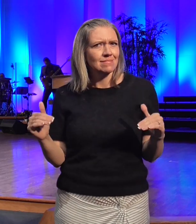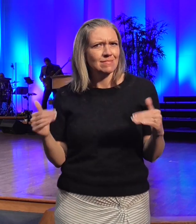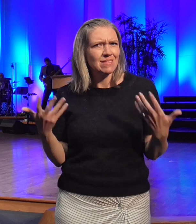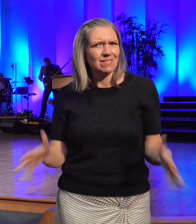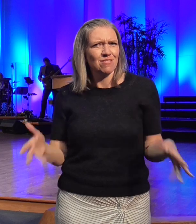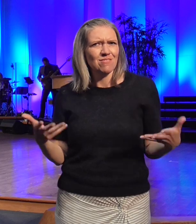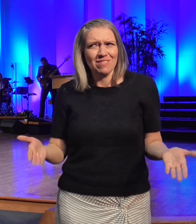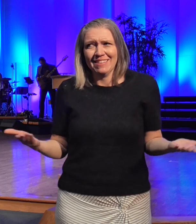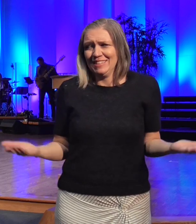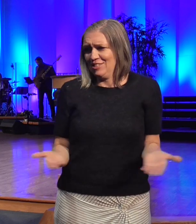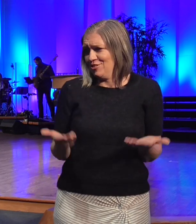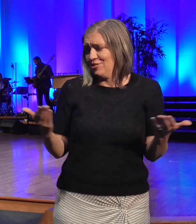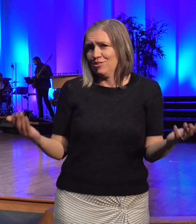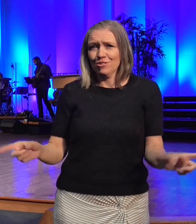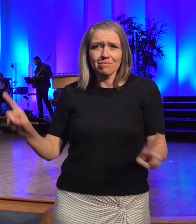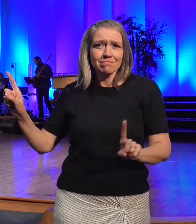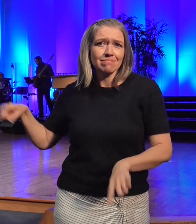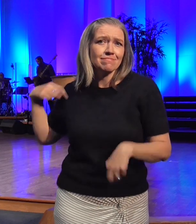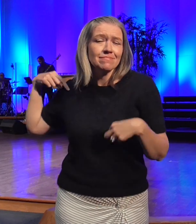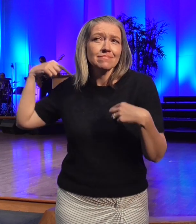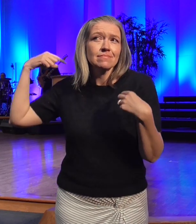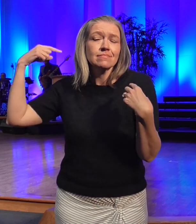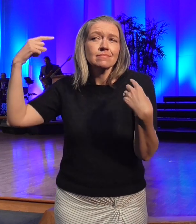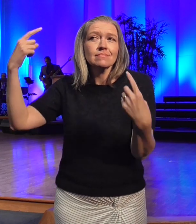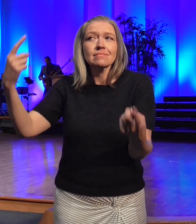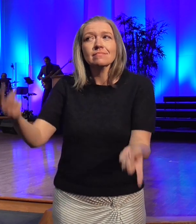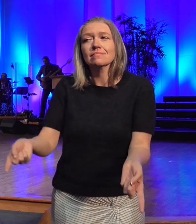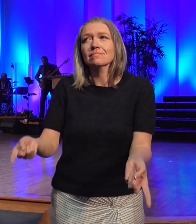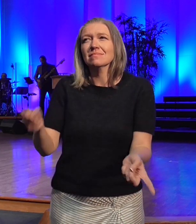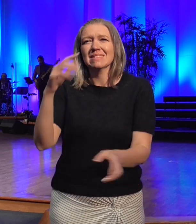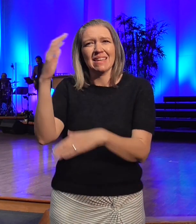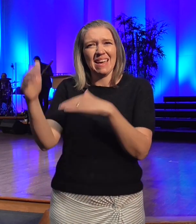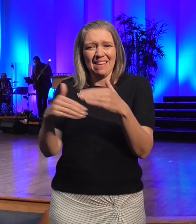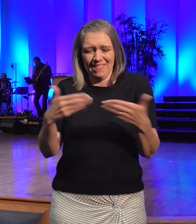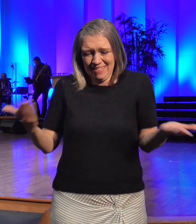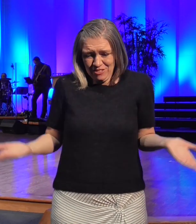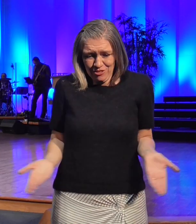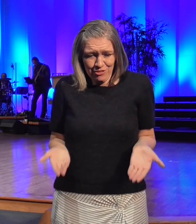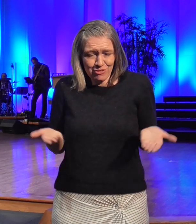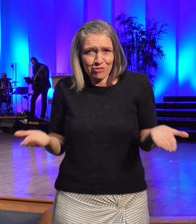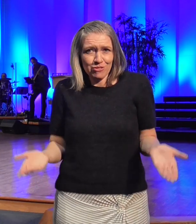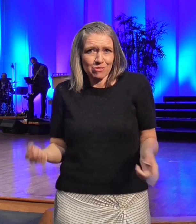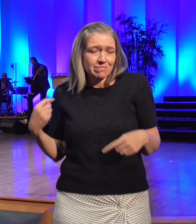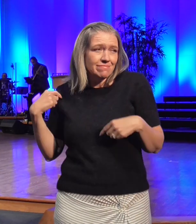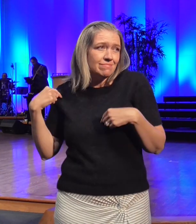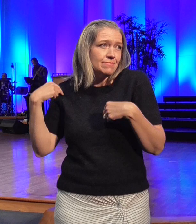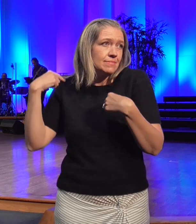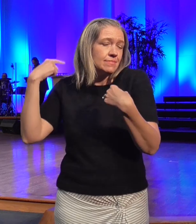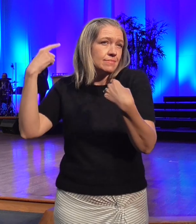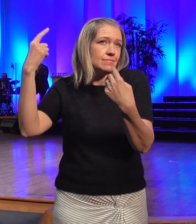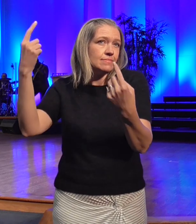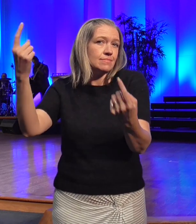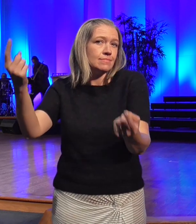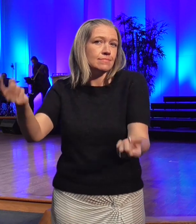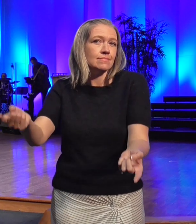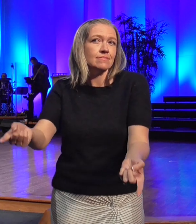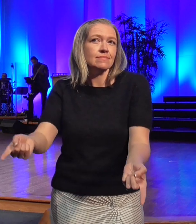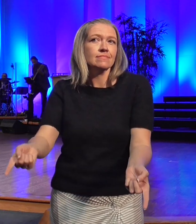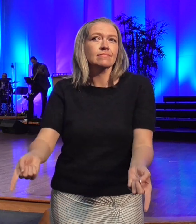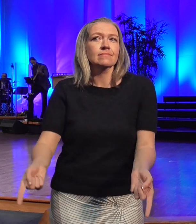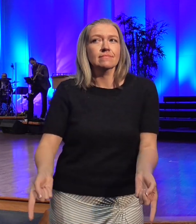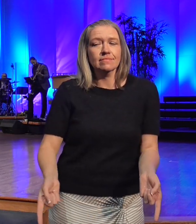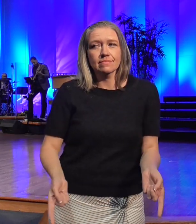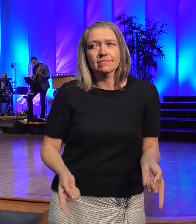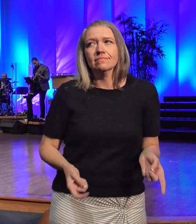that's been right here all along. It's been right here all